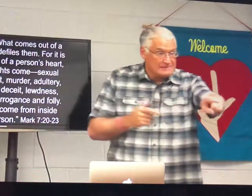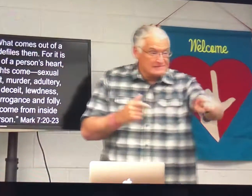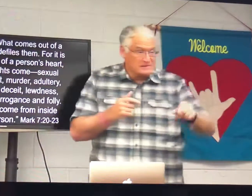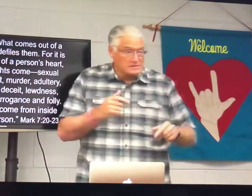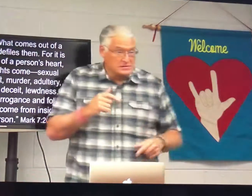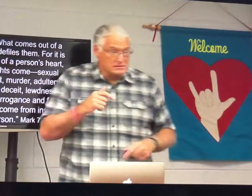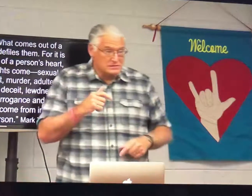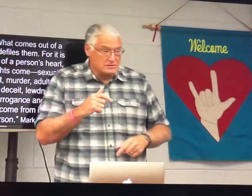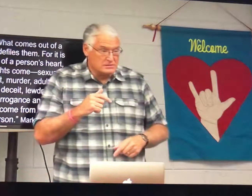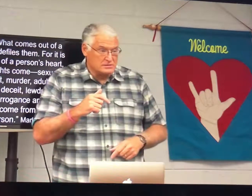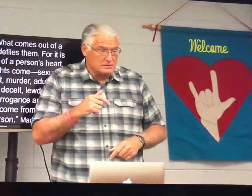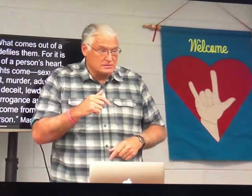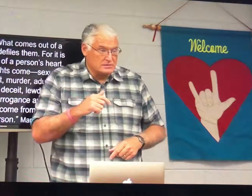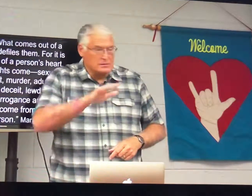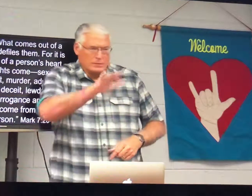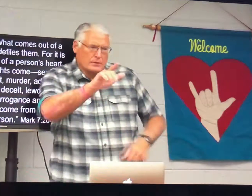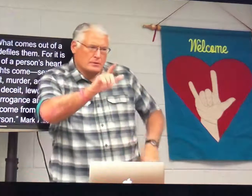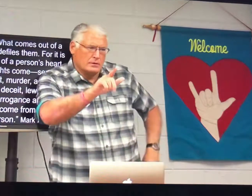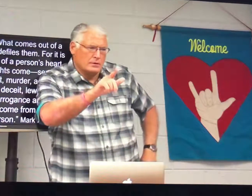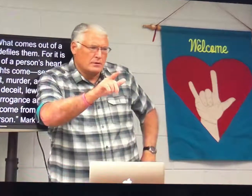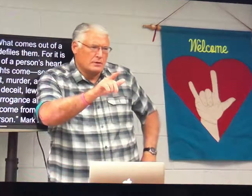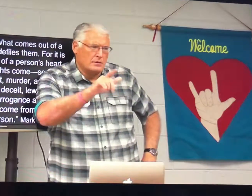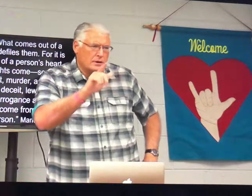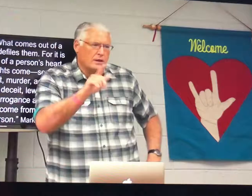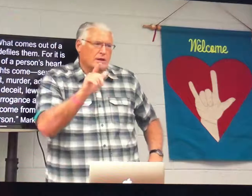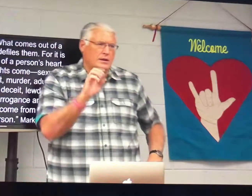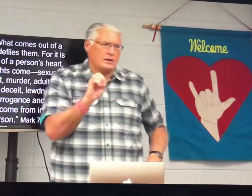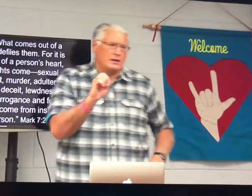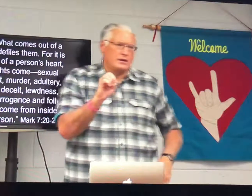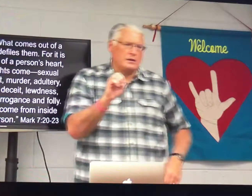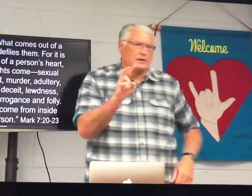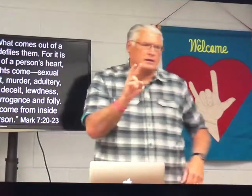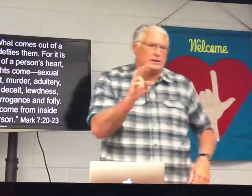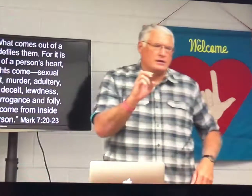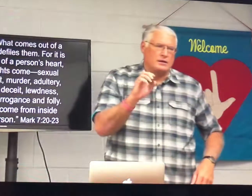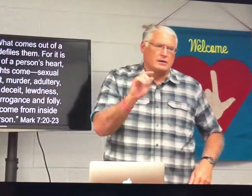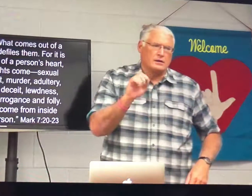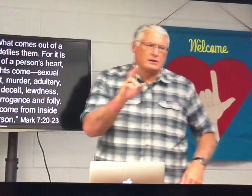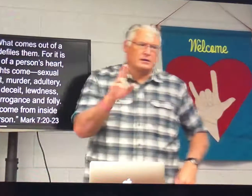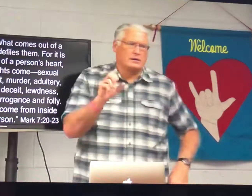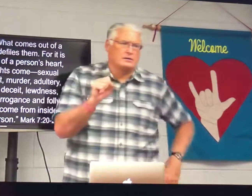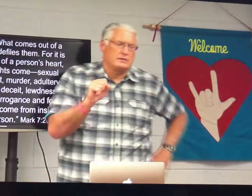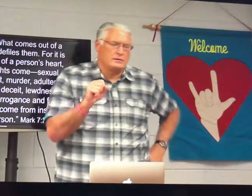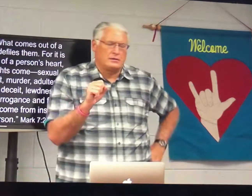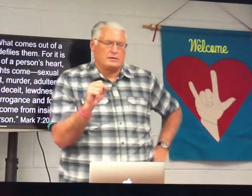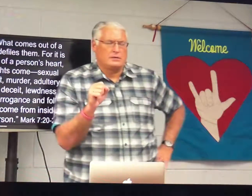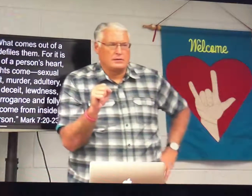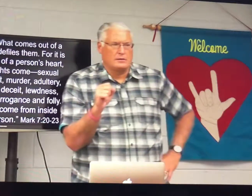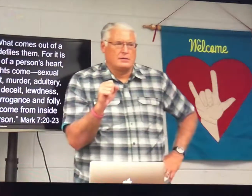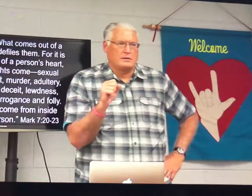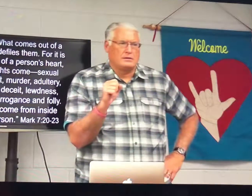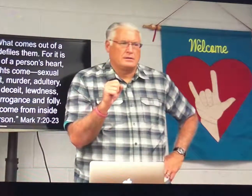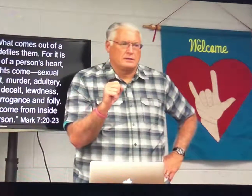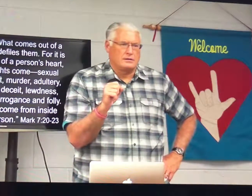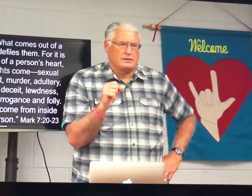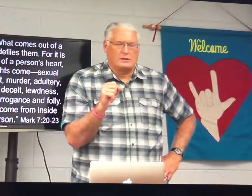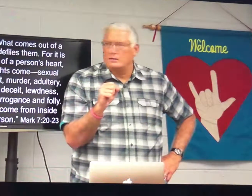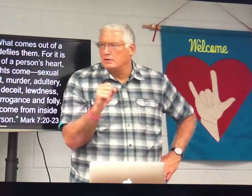Well, there you have it. When you look at runs per game last, average, next to last, these are in the major leagues now. Yeah. On